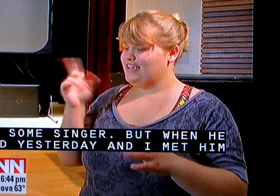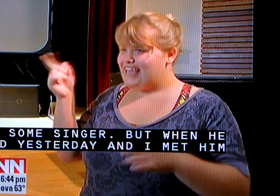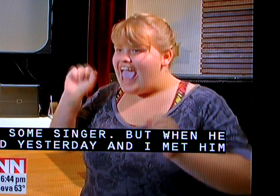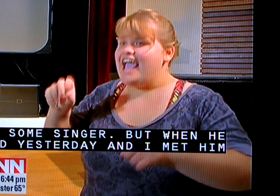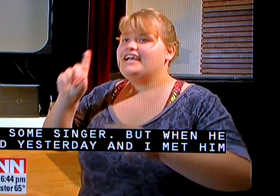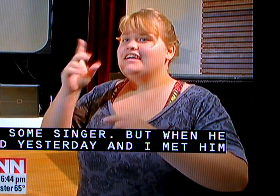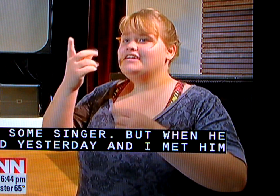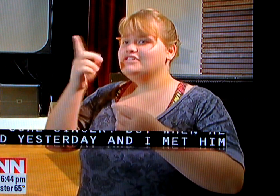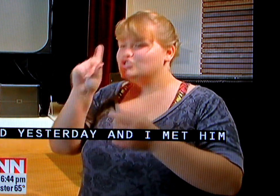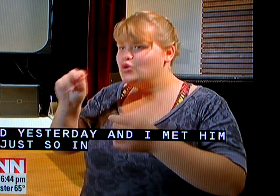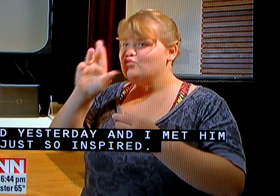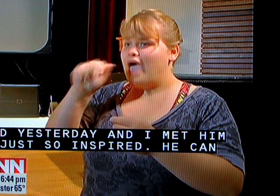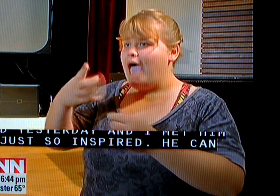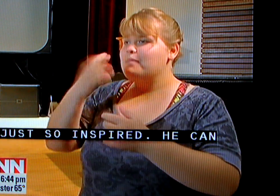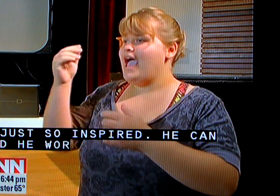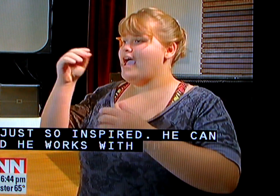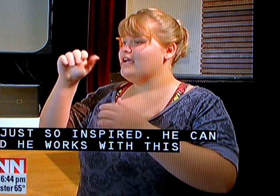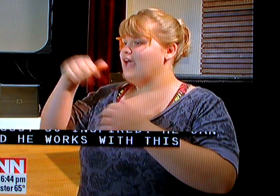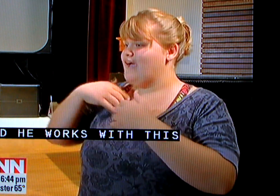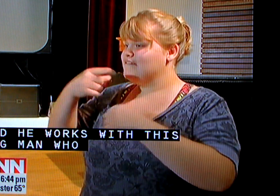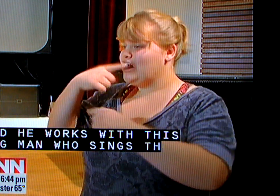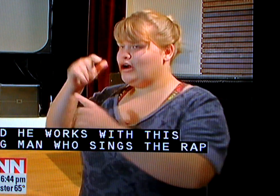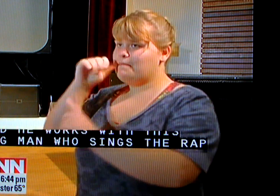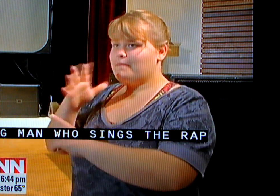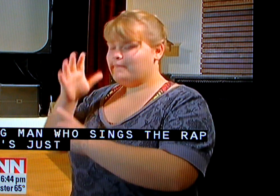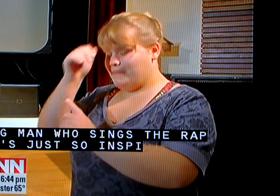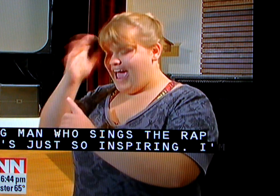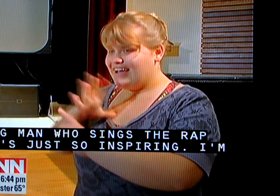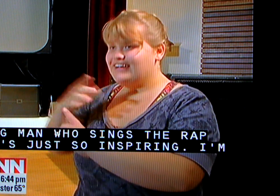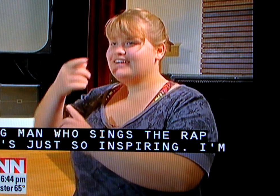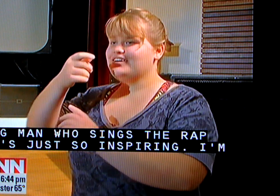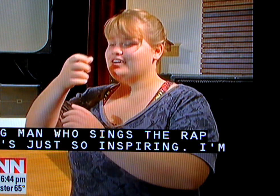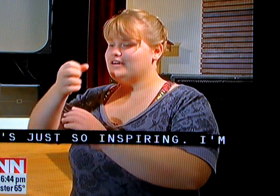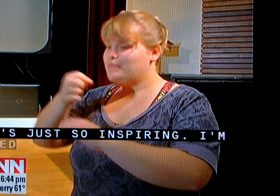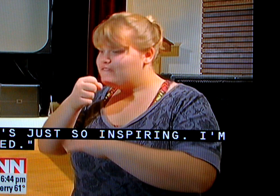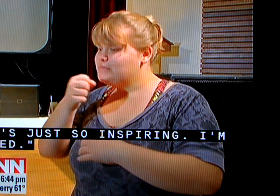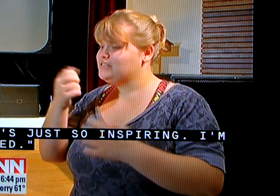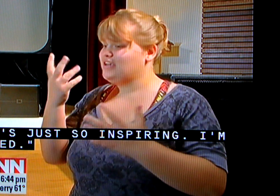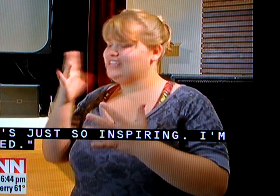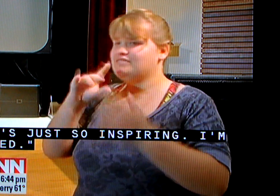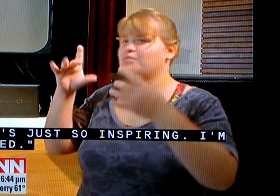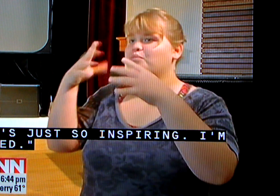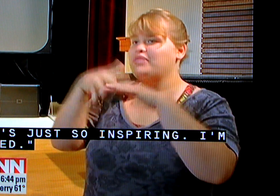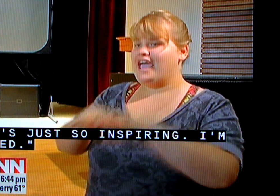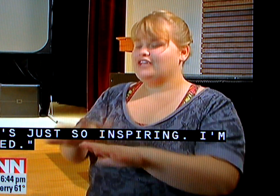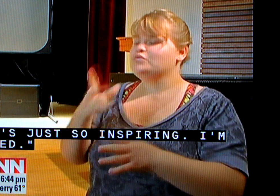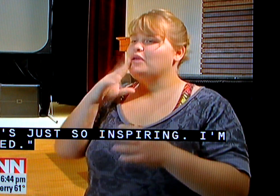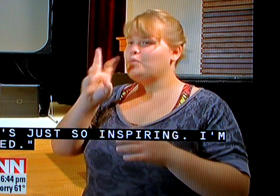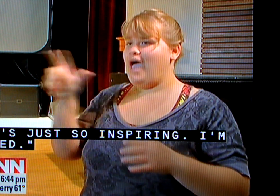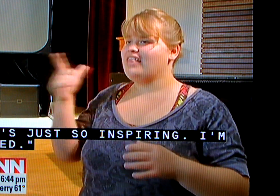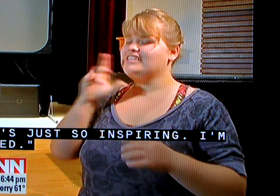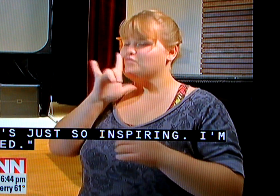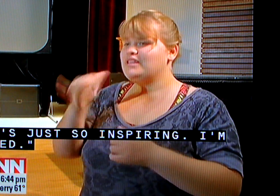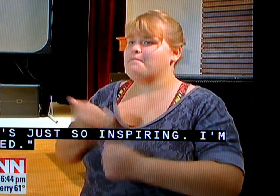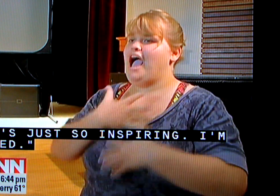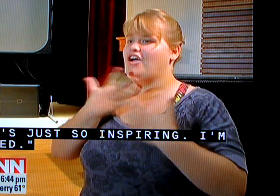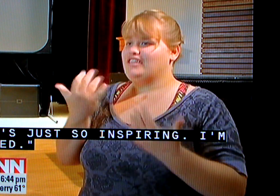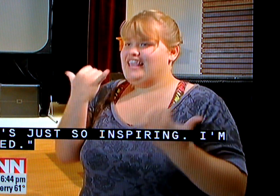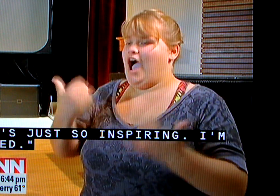inspired. He can rap, and he works with this hearing man who sings the rap, and it's just